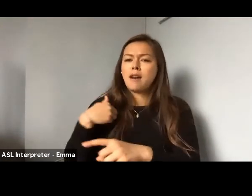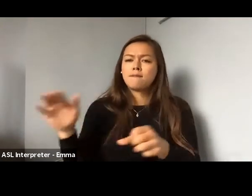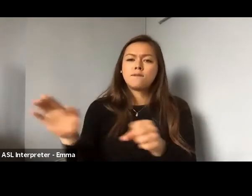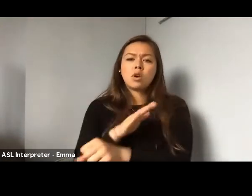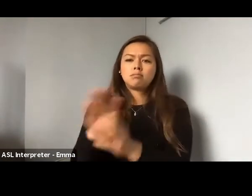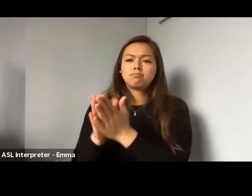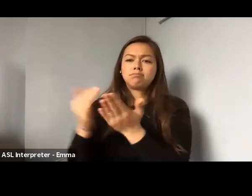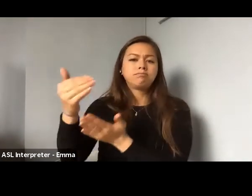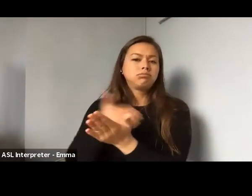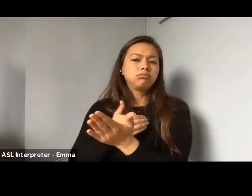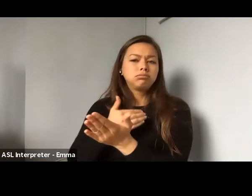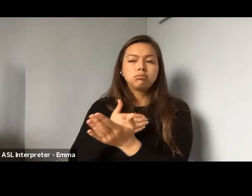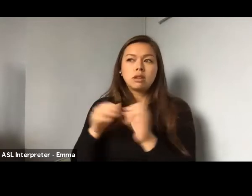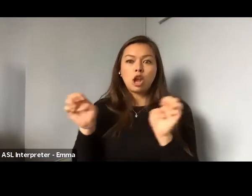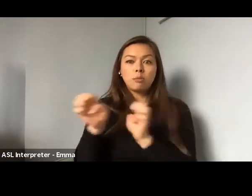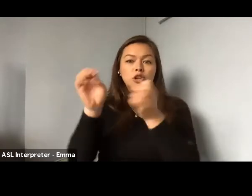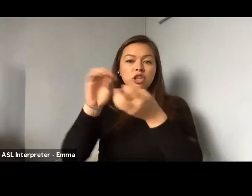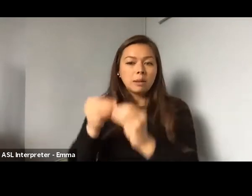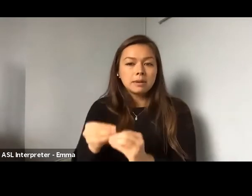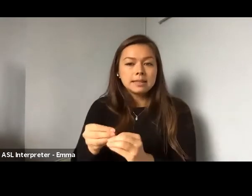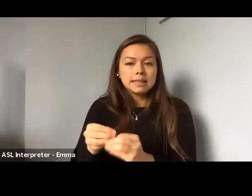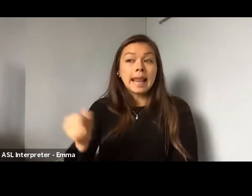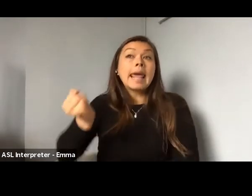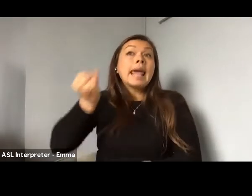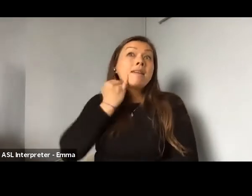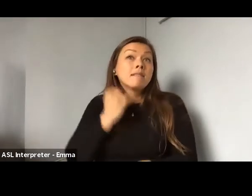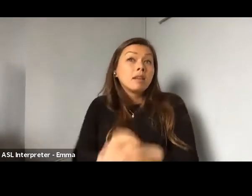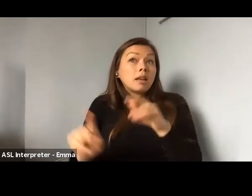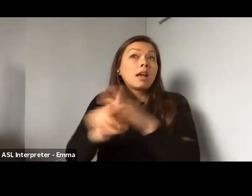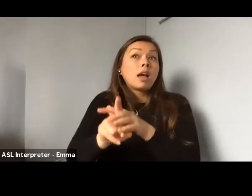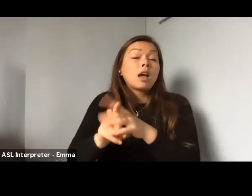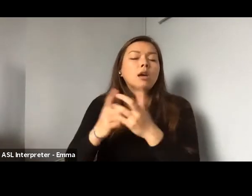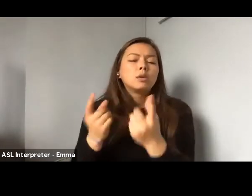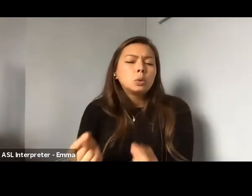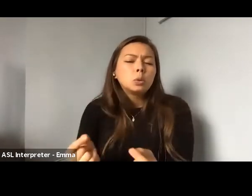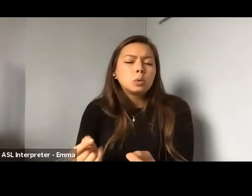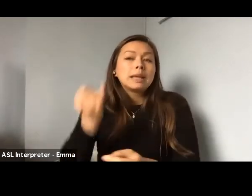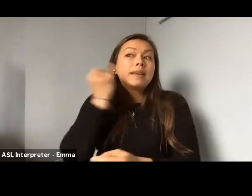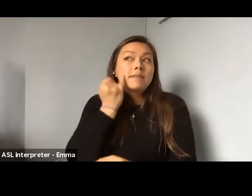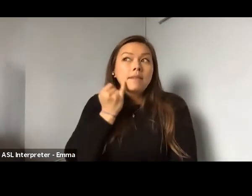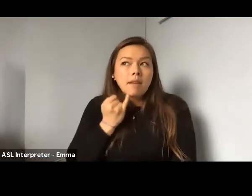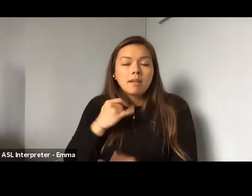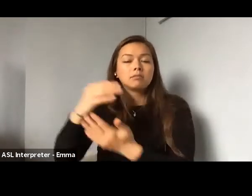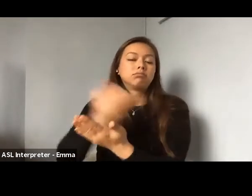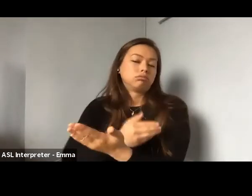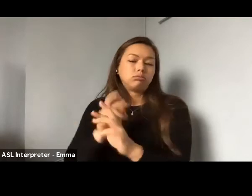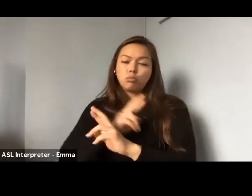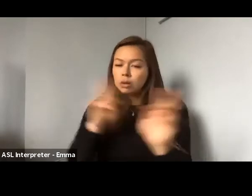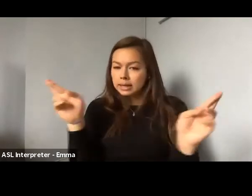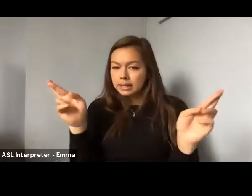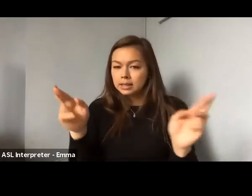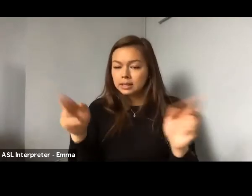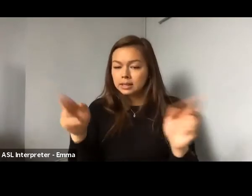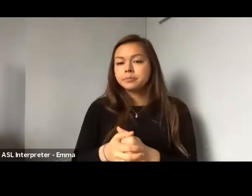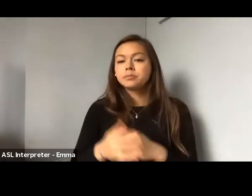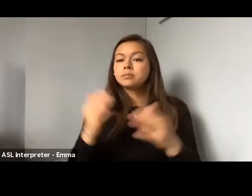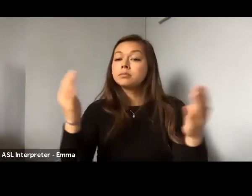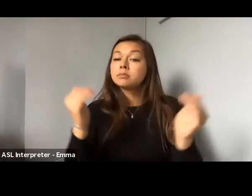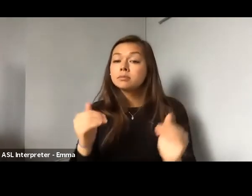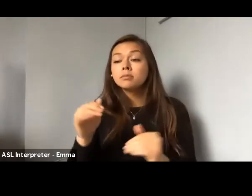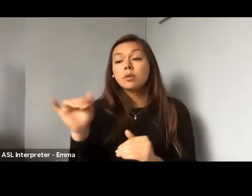ifs, and kind of de-escalation of arguments, etc. We also met with our